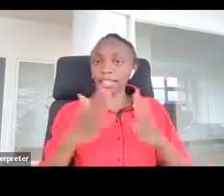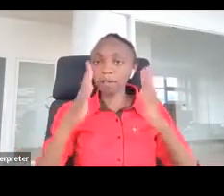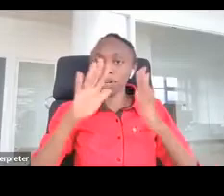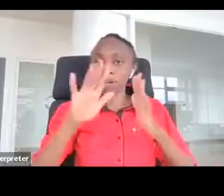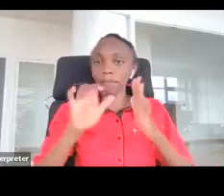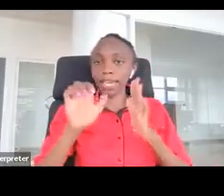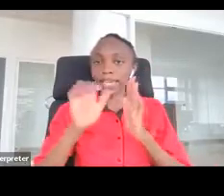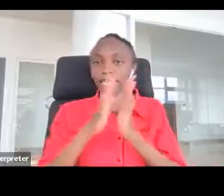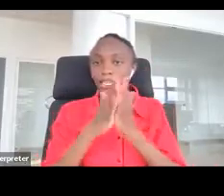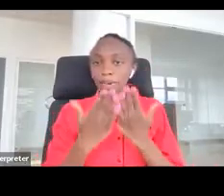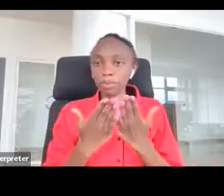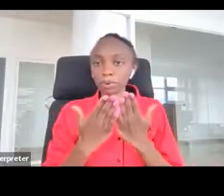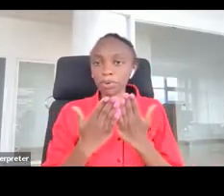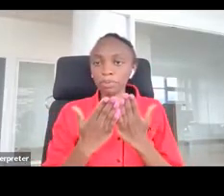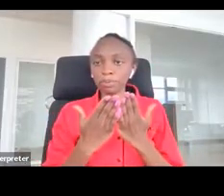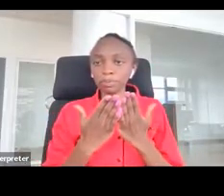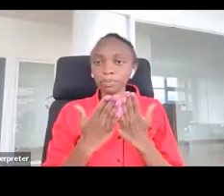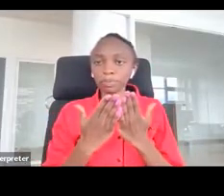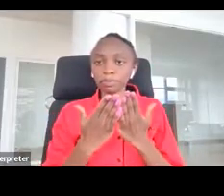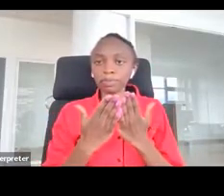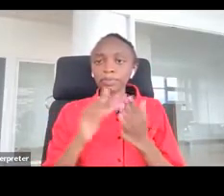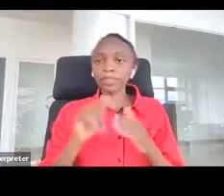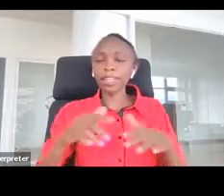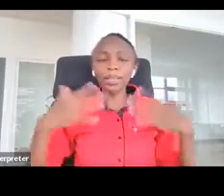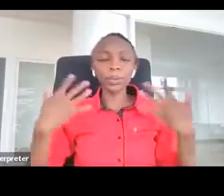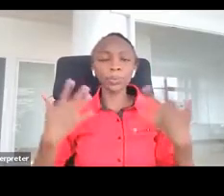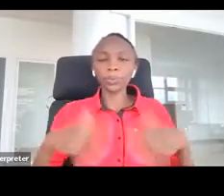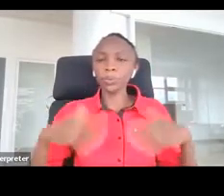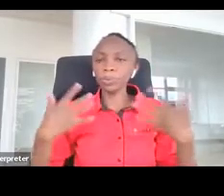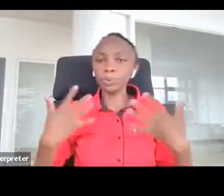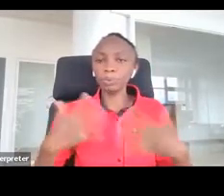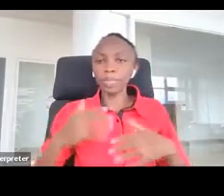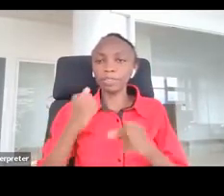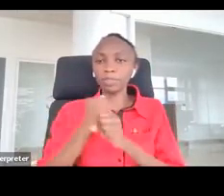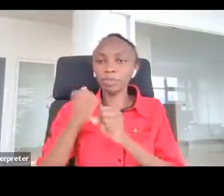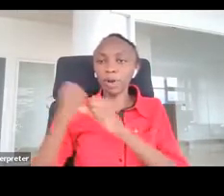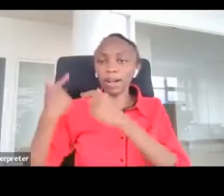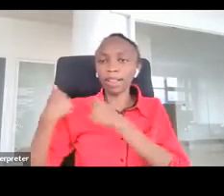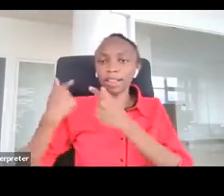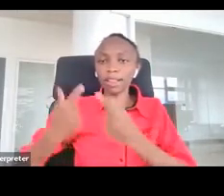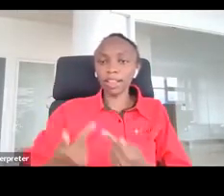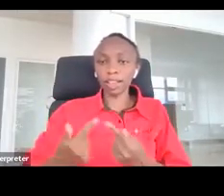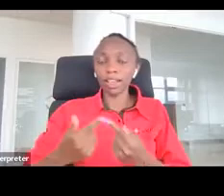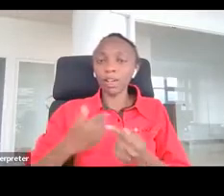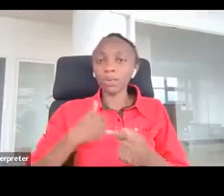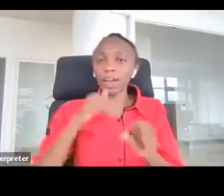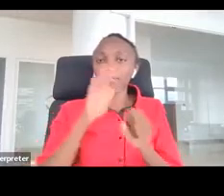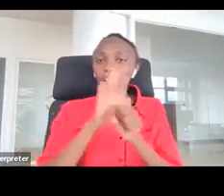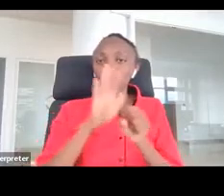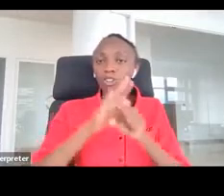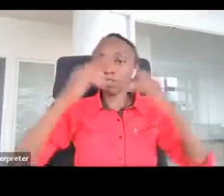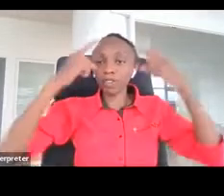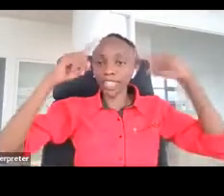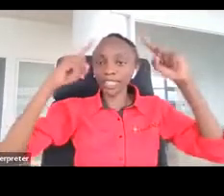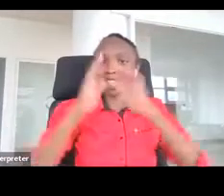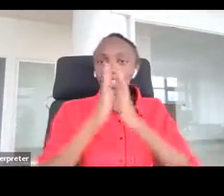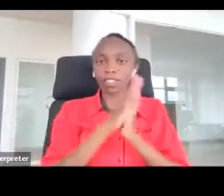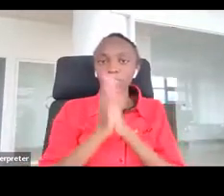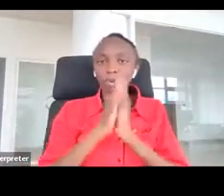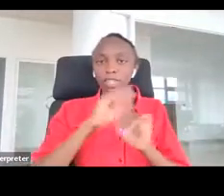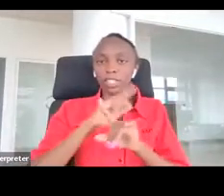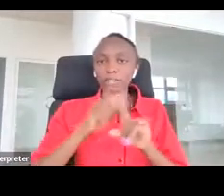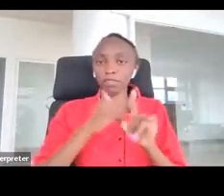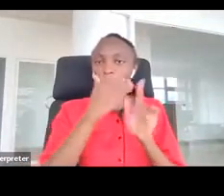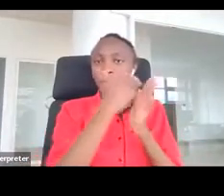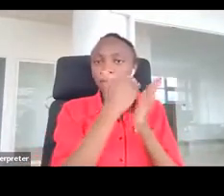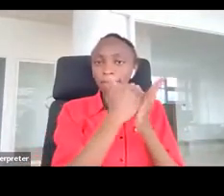Ikitabu. It's been a wonderful journey. We have so many success stories from the program, as you may